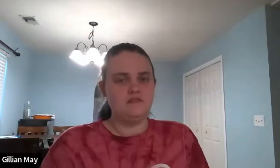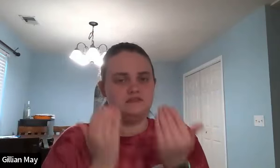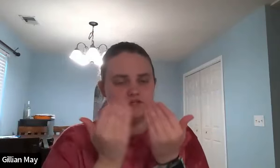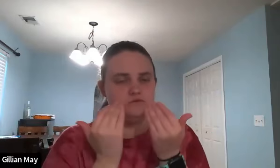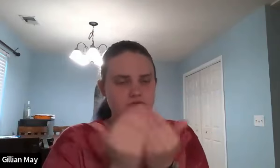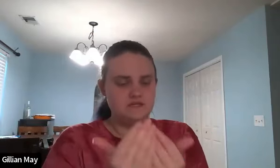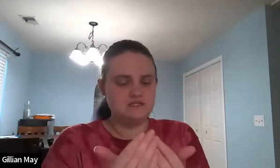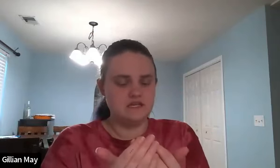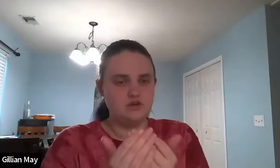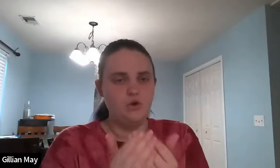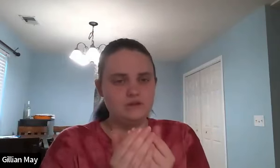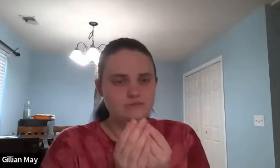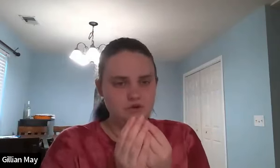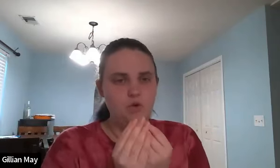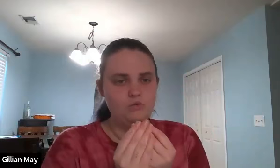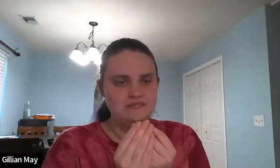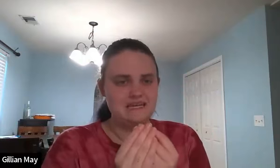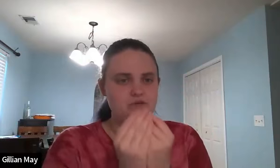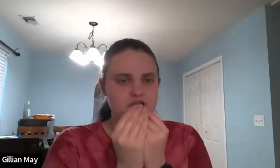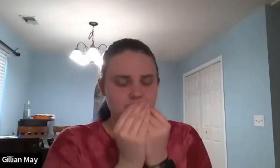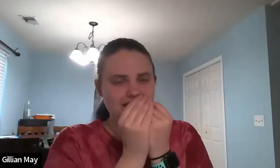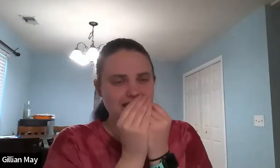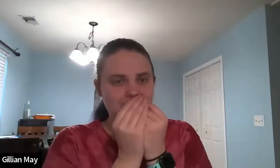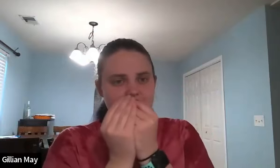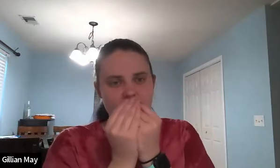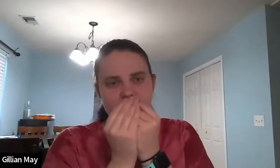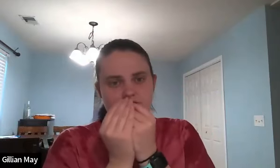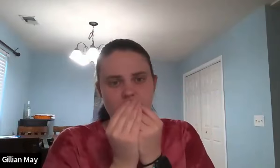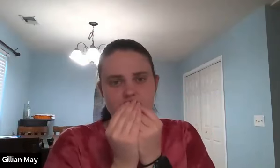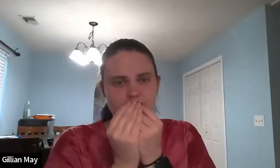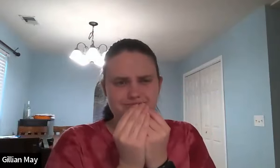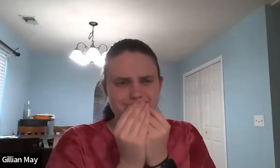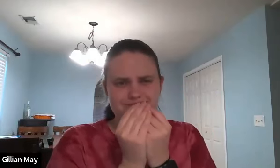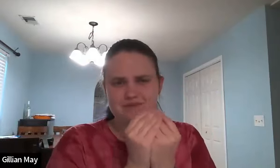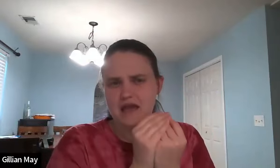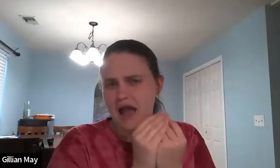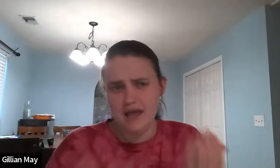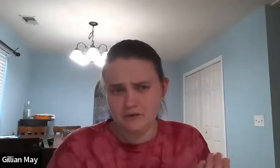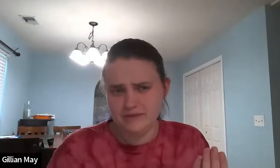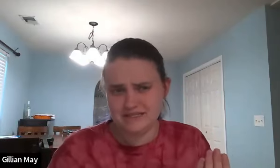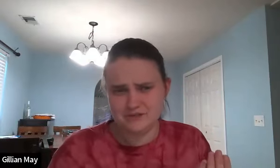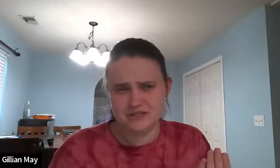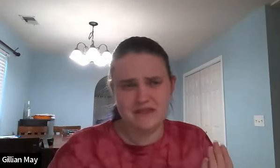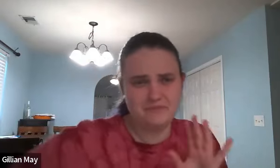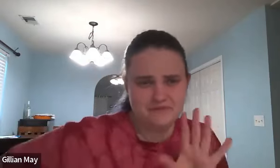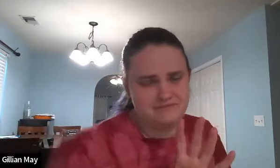This visual of this is like you're holding, when you hold the sandwich and you're eating it like this. When, you know, I don't eat my sandwich like that, but I